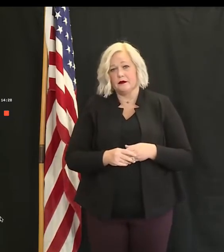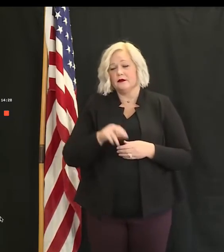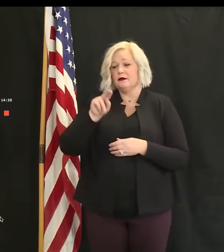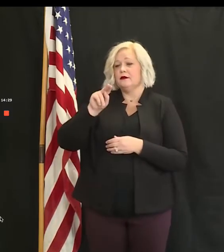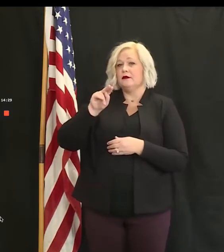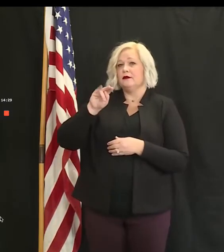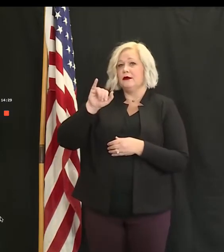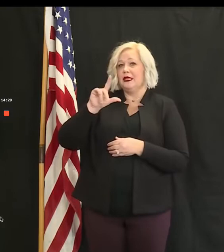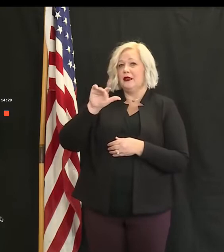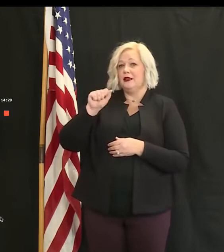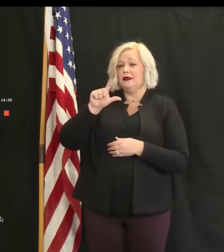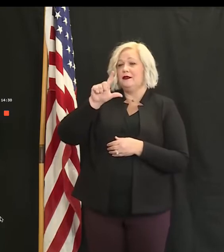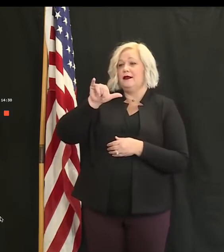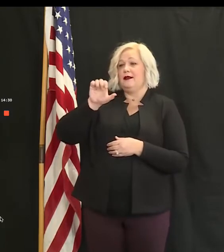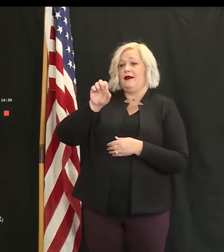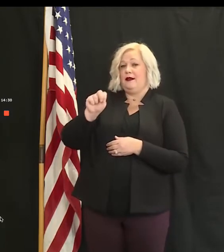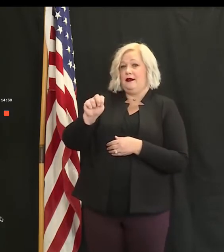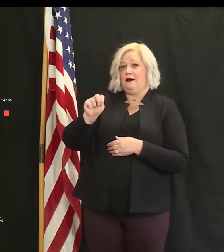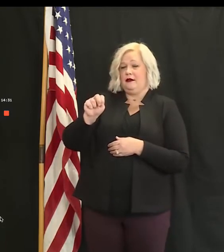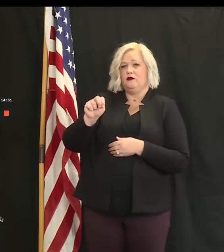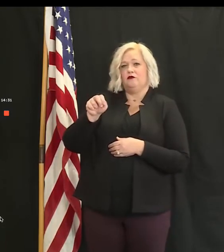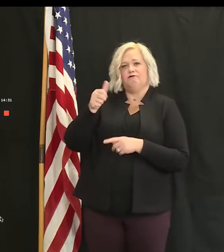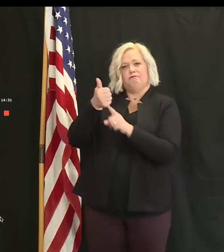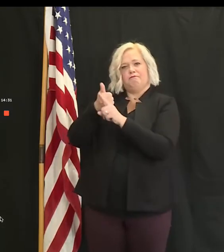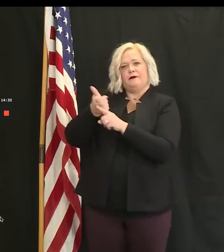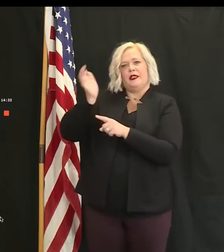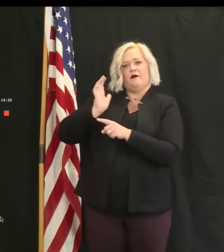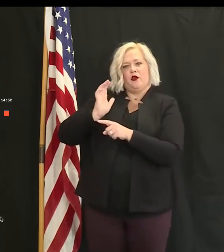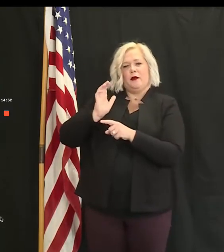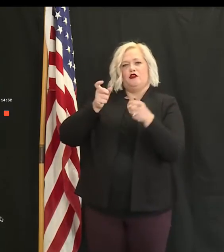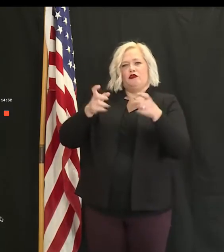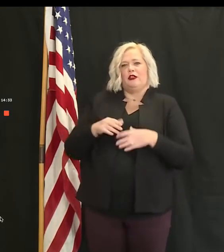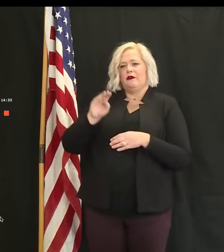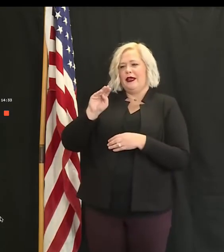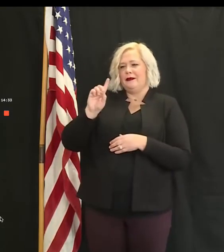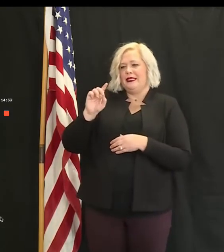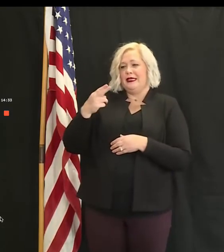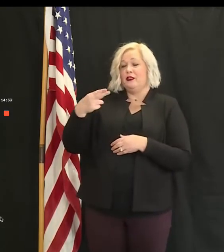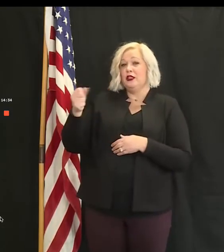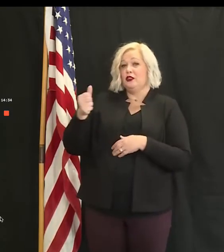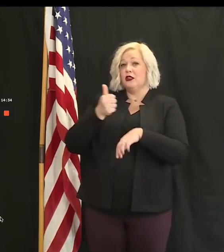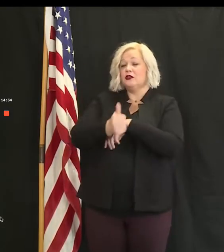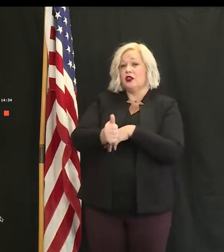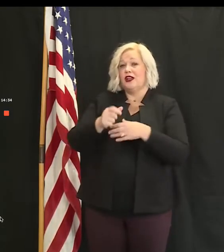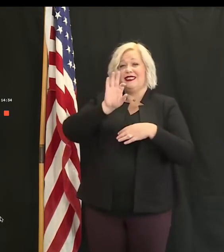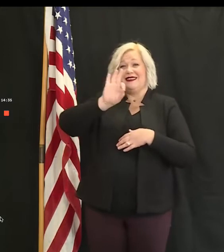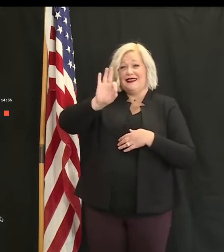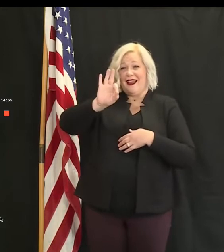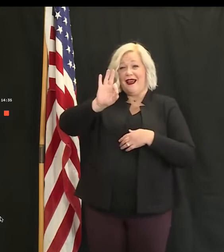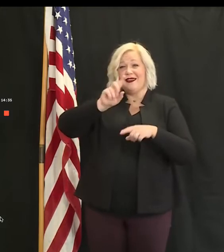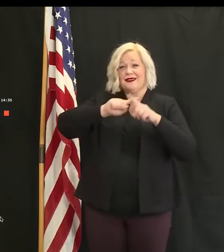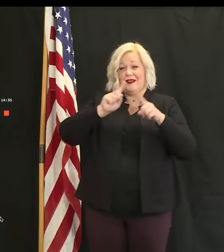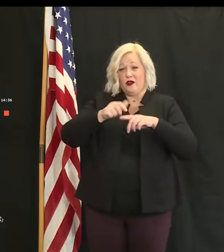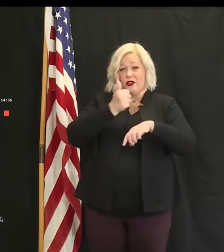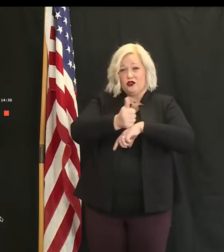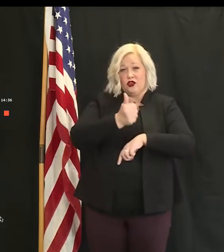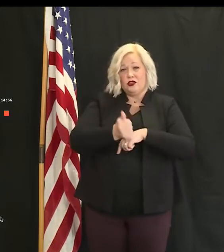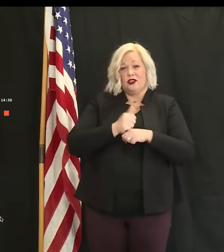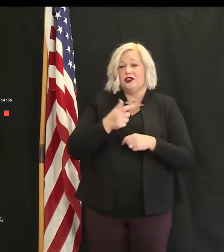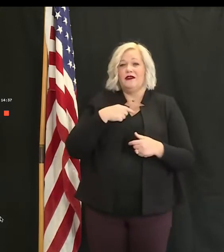Nicholas Lyon, former director of MDHHS, is charged with 9 counts of involuntary